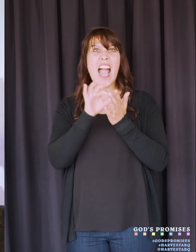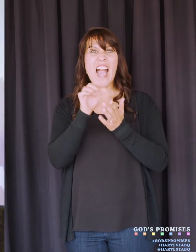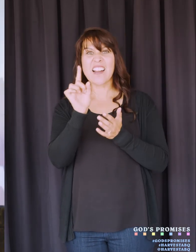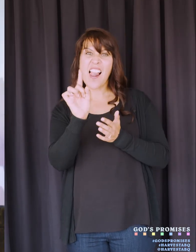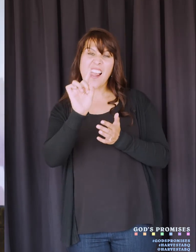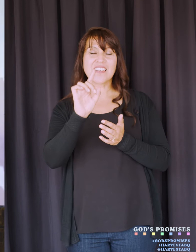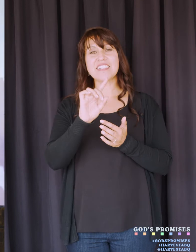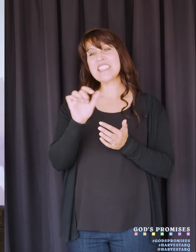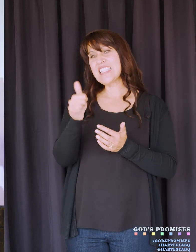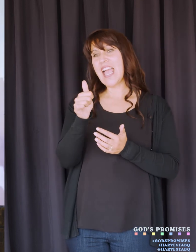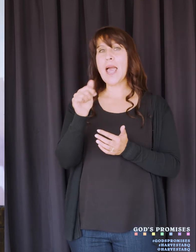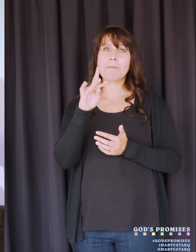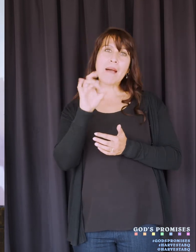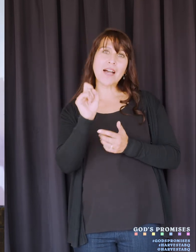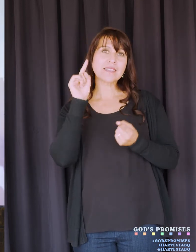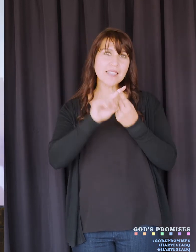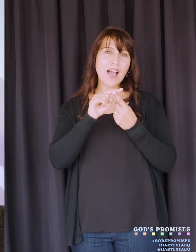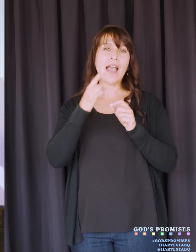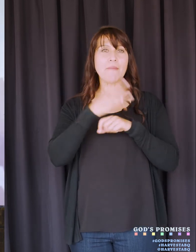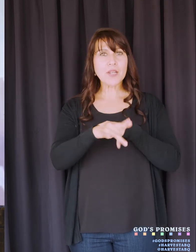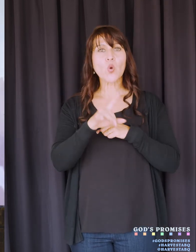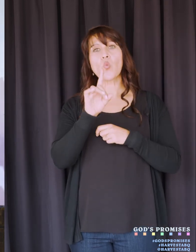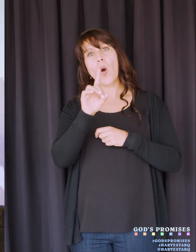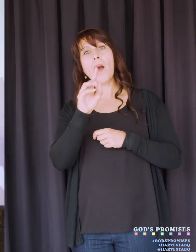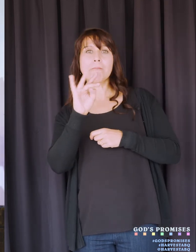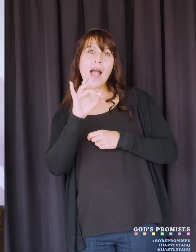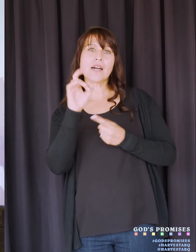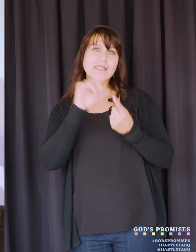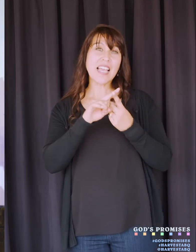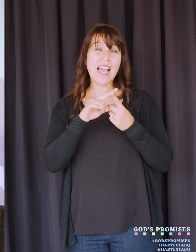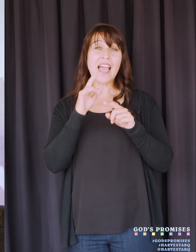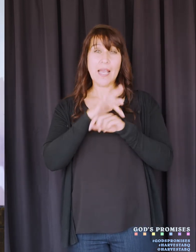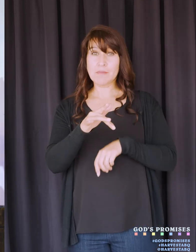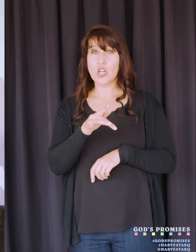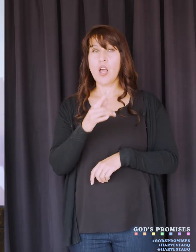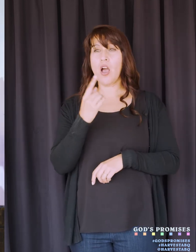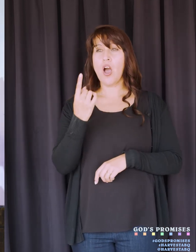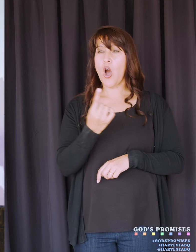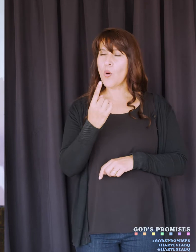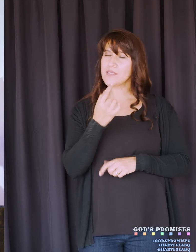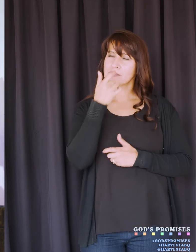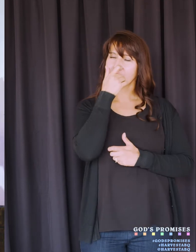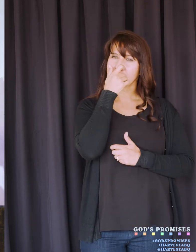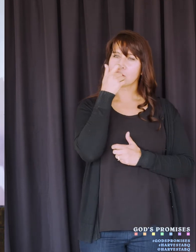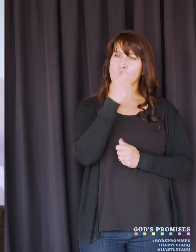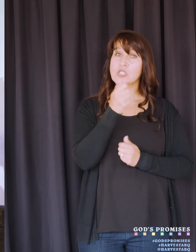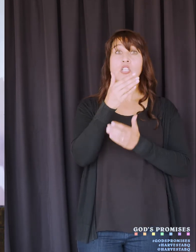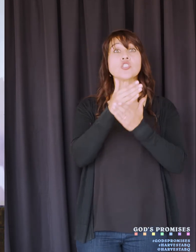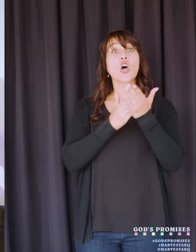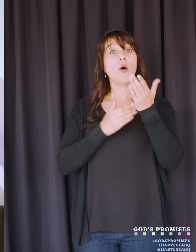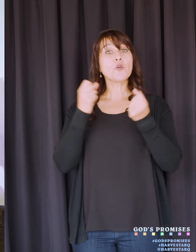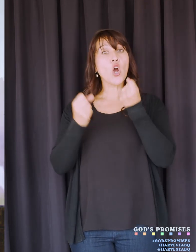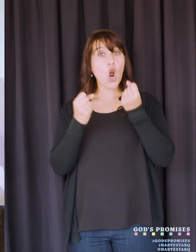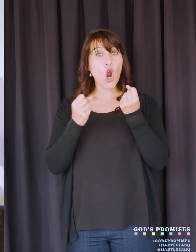like, 10 miles to empty, 5 miles to empty, 1 mile to empty. And I've always found it curious that certain cars